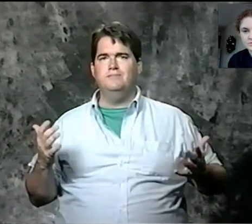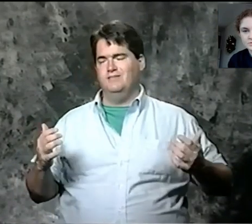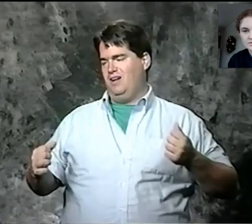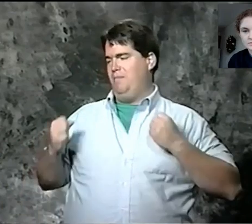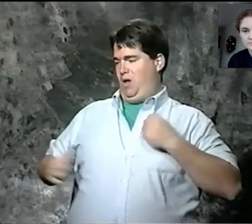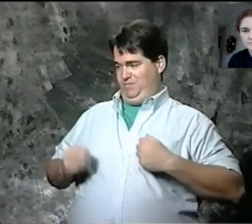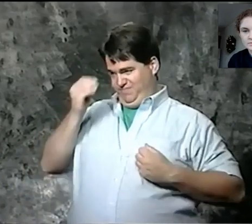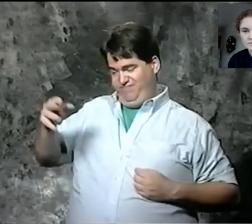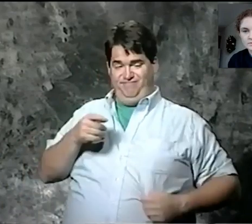What's up?